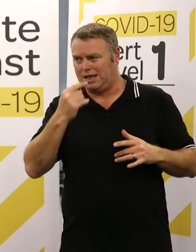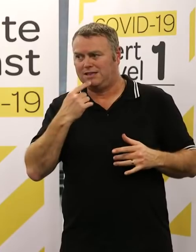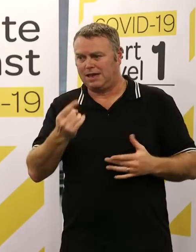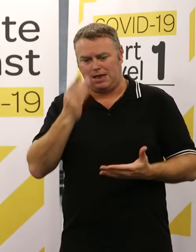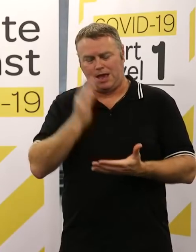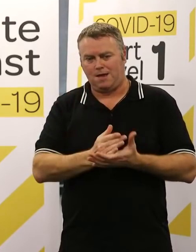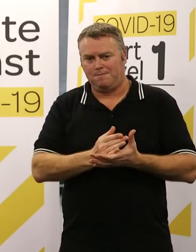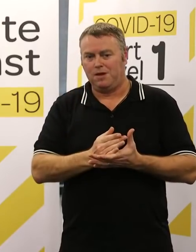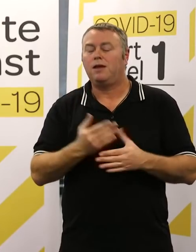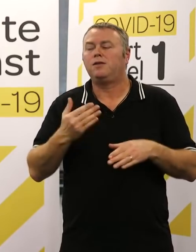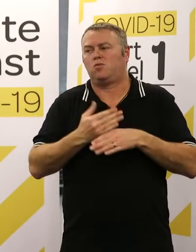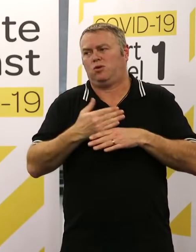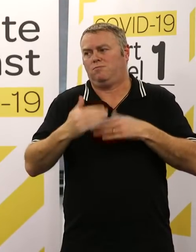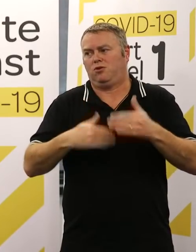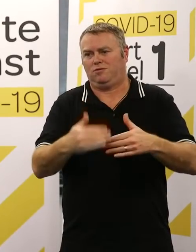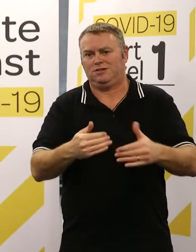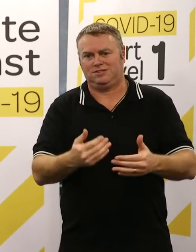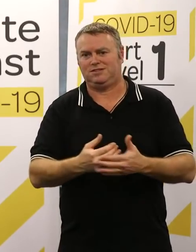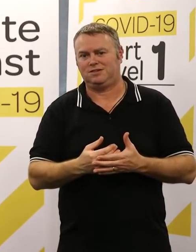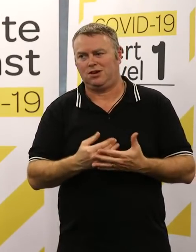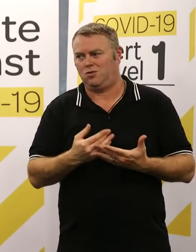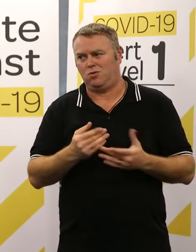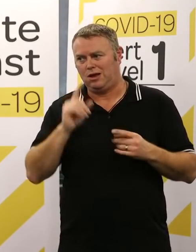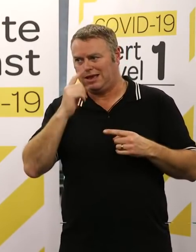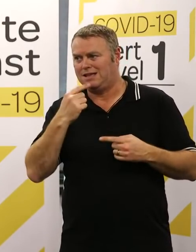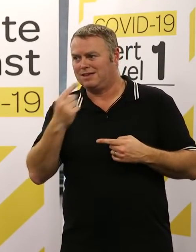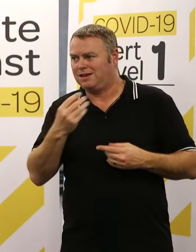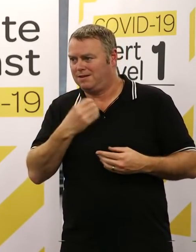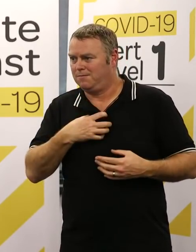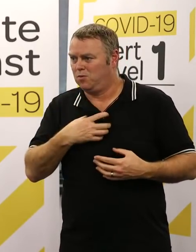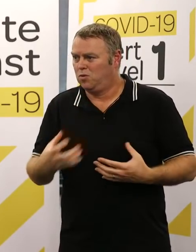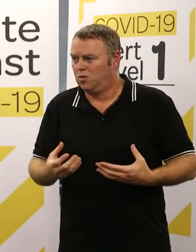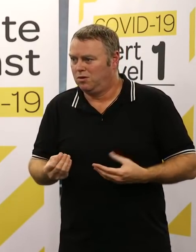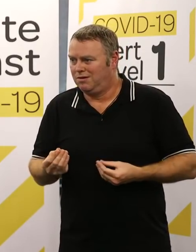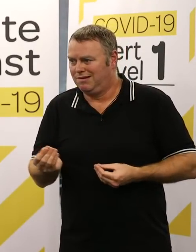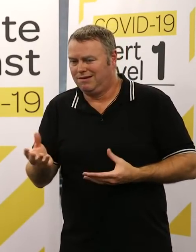have an indication of the timing. Thank you very much. Have you received any flowers